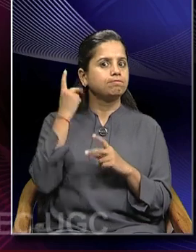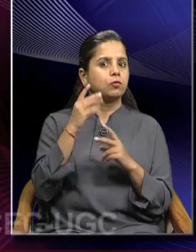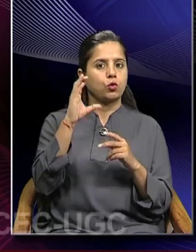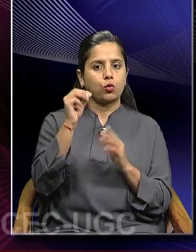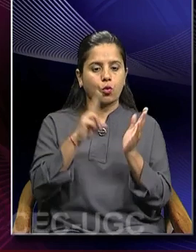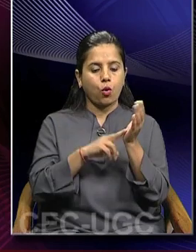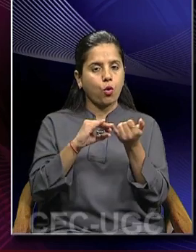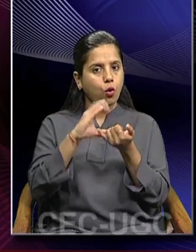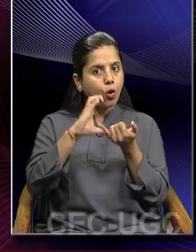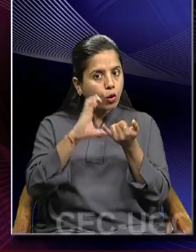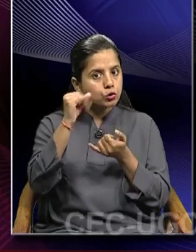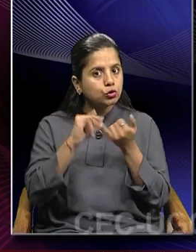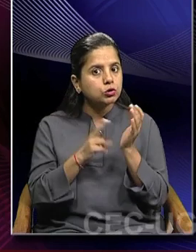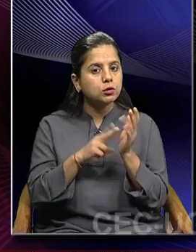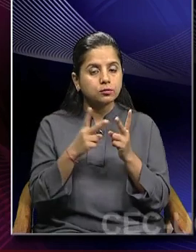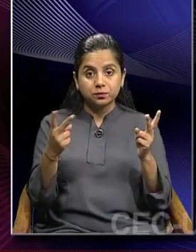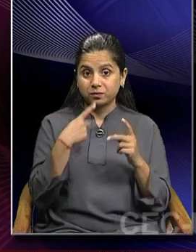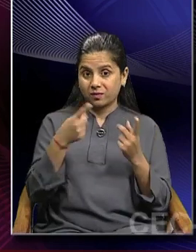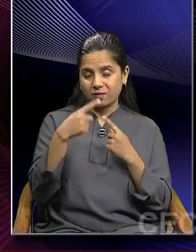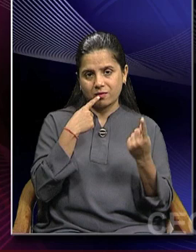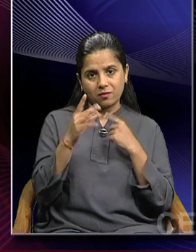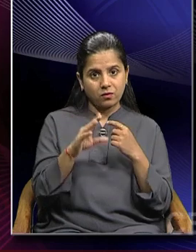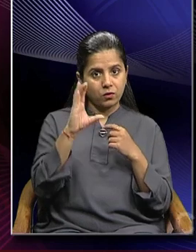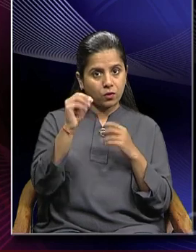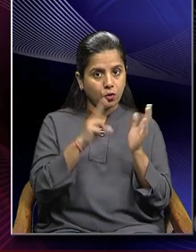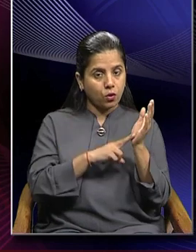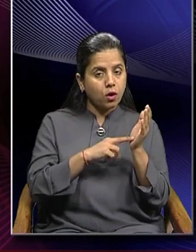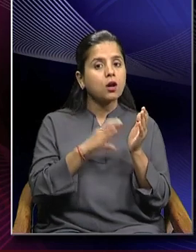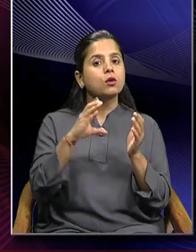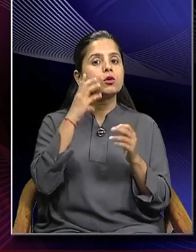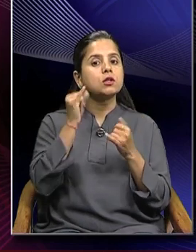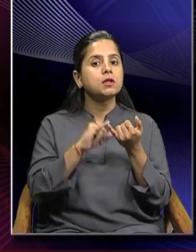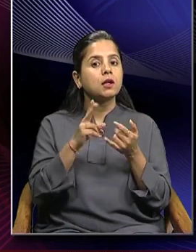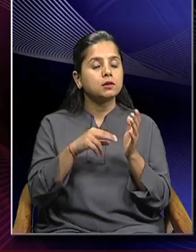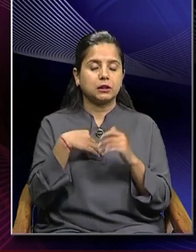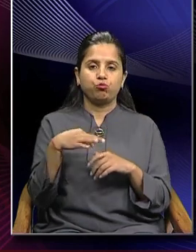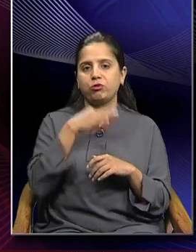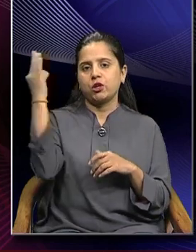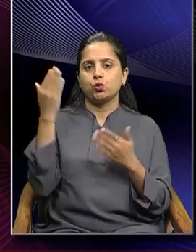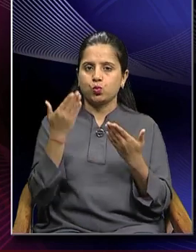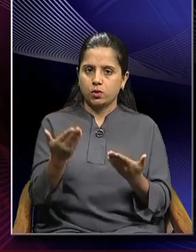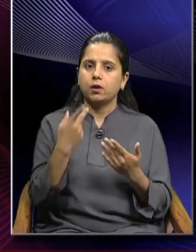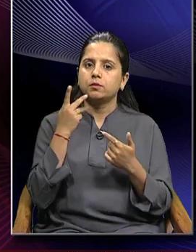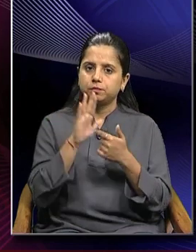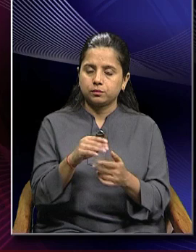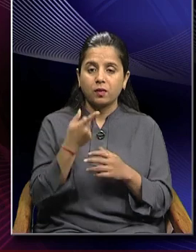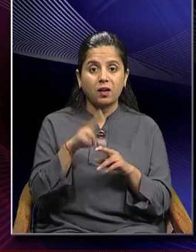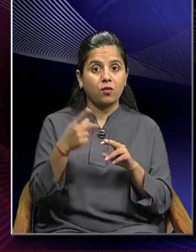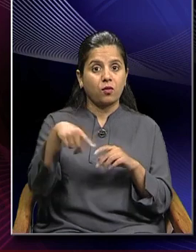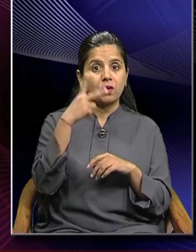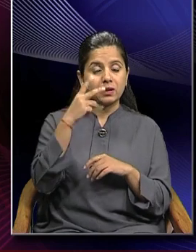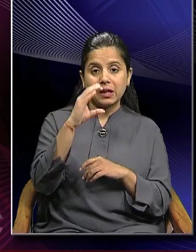Particularly when we talk about consciousness, we are indicating towards spiritual consciousness. And if we look at the